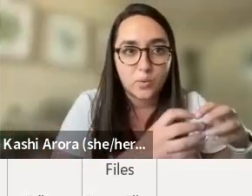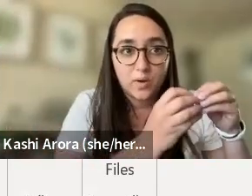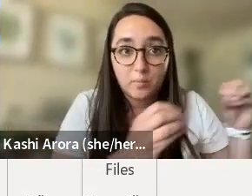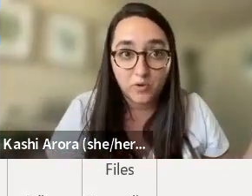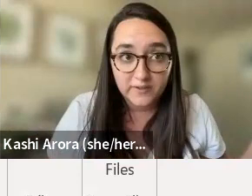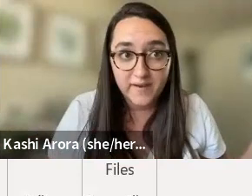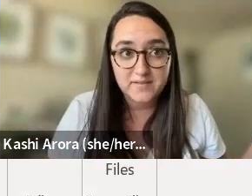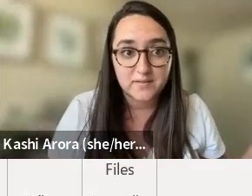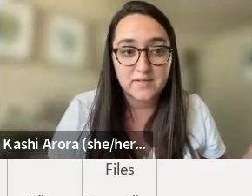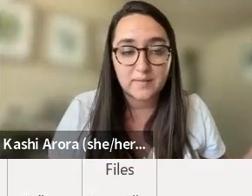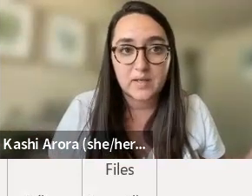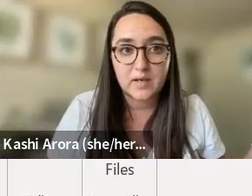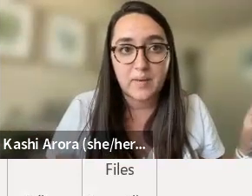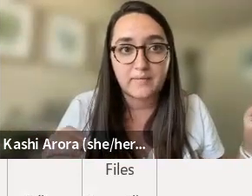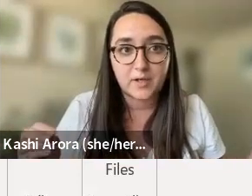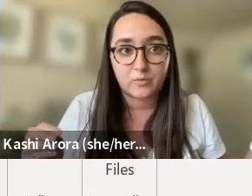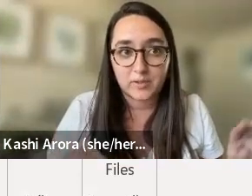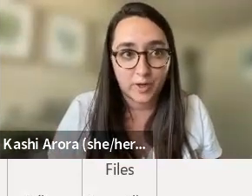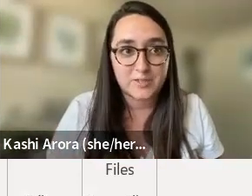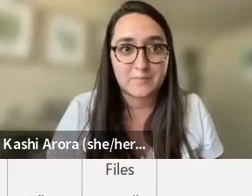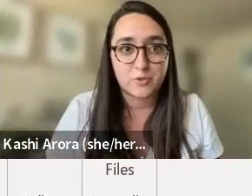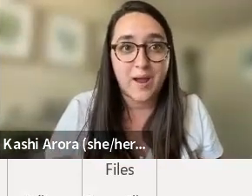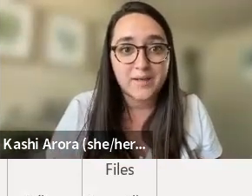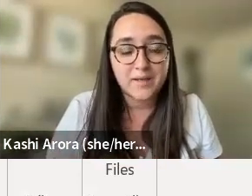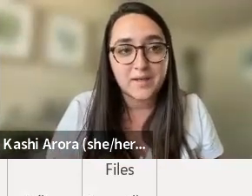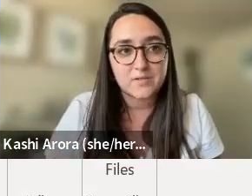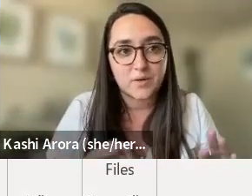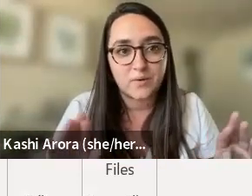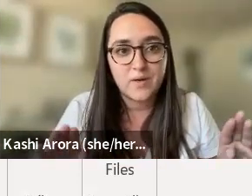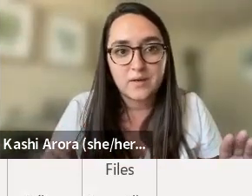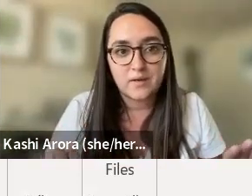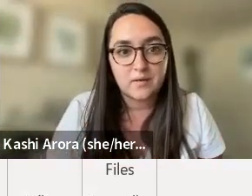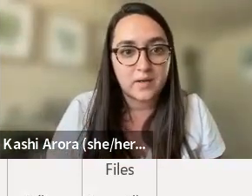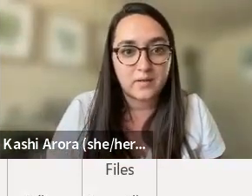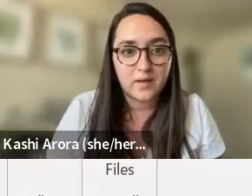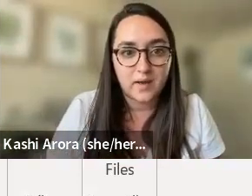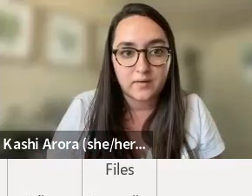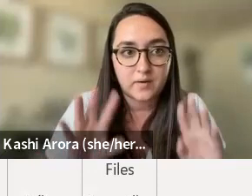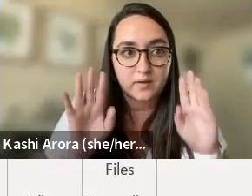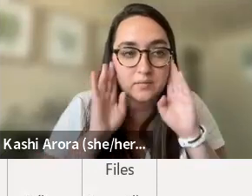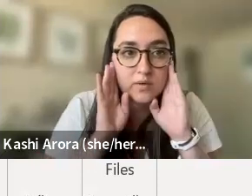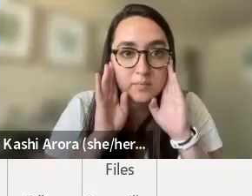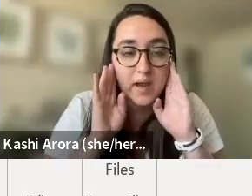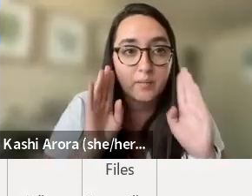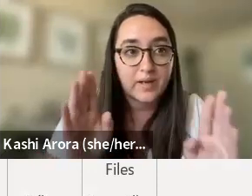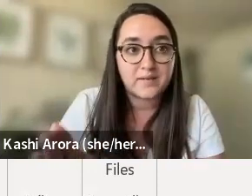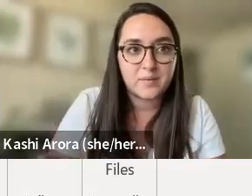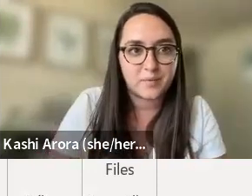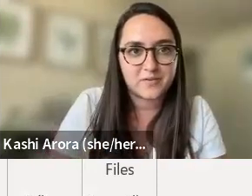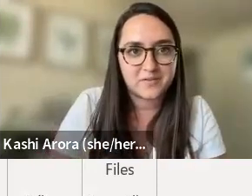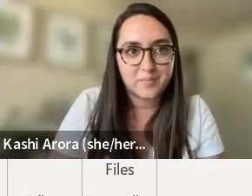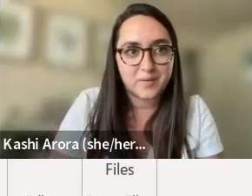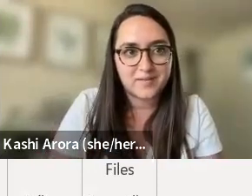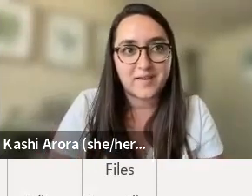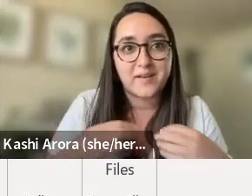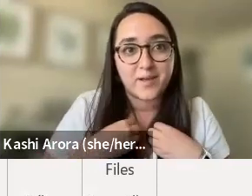whys to one multifaceted statement, and I'm having a really hard time tracking it. And so, Nicola, I would hate to be the